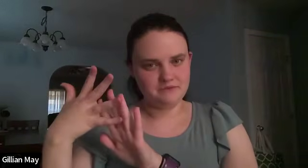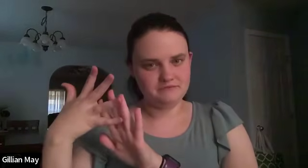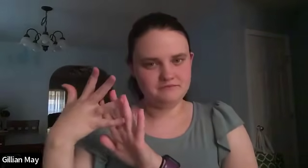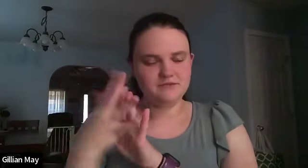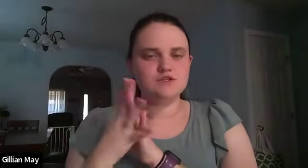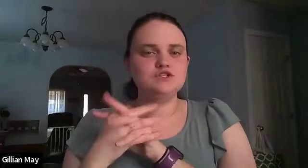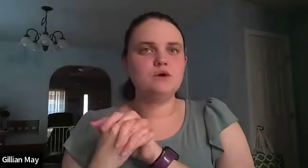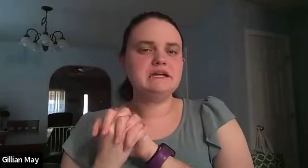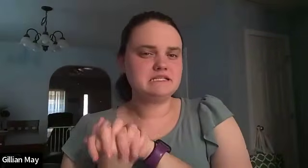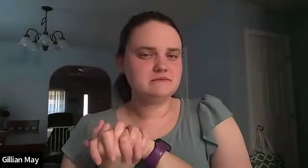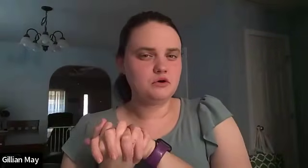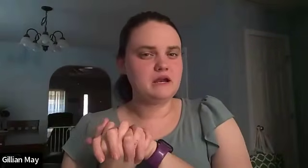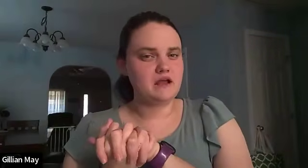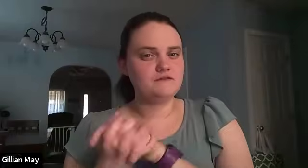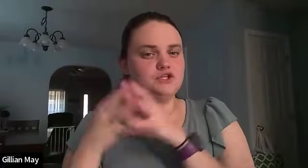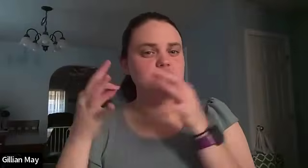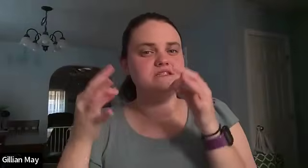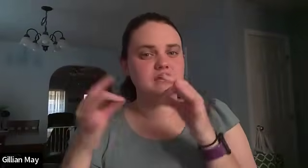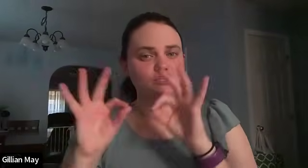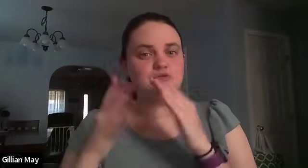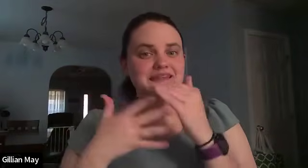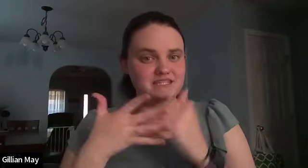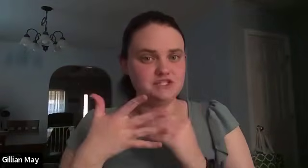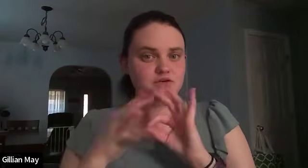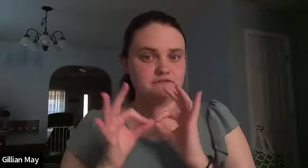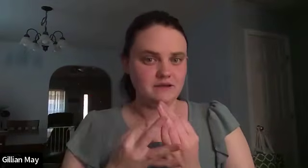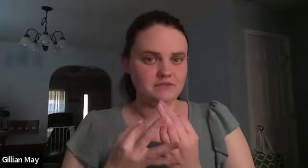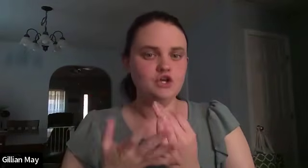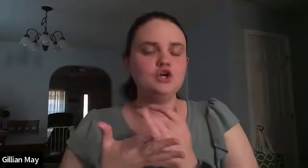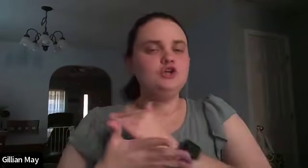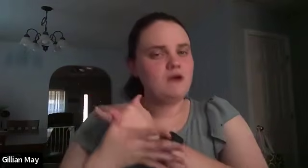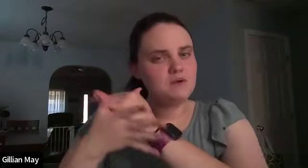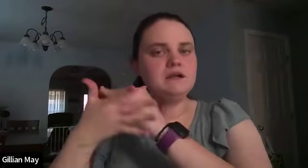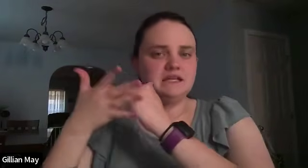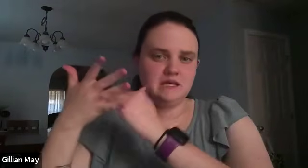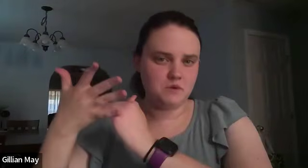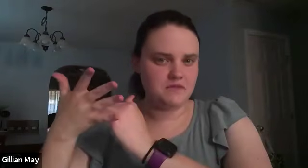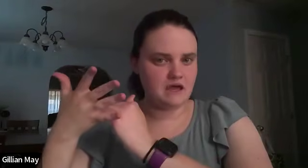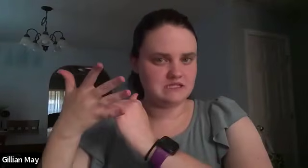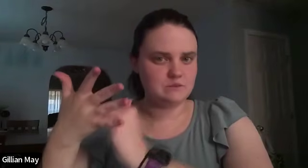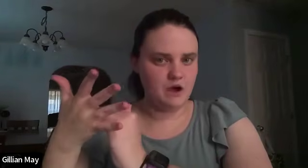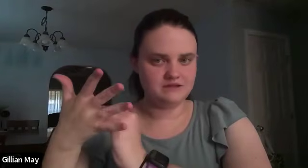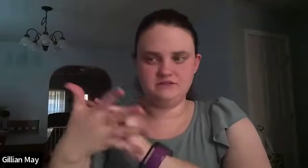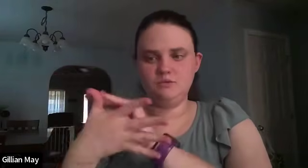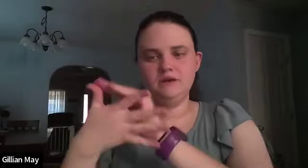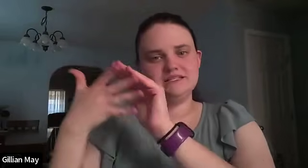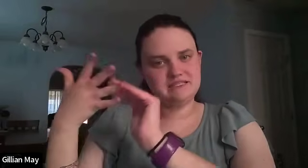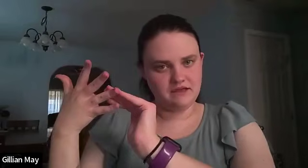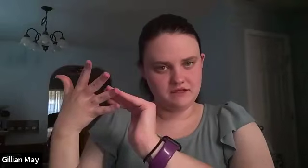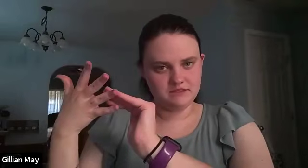them. So it is important whenever you decide to list your family, you kind of want to keep them in that spot. You want them to stay in that